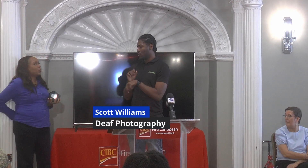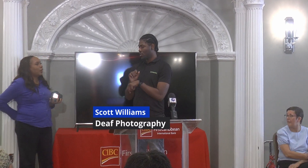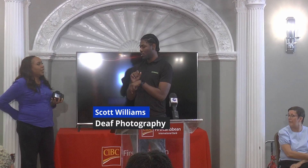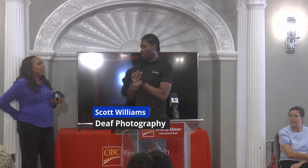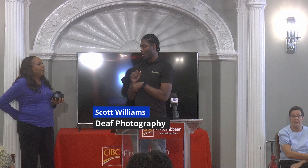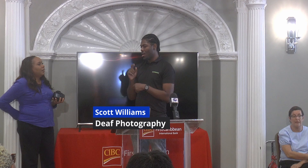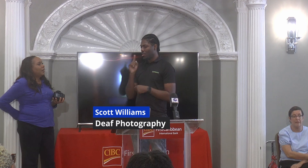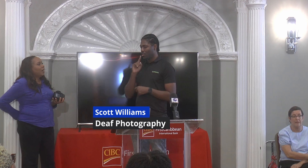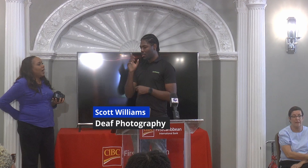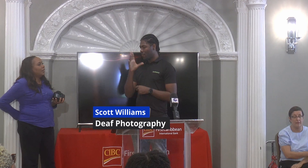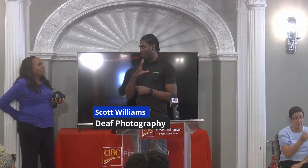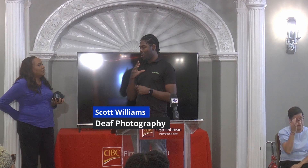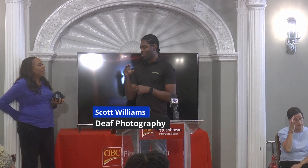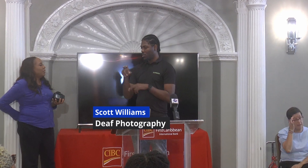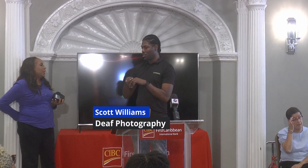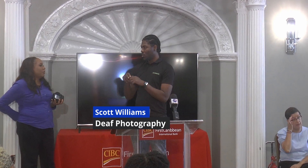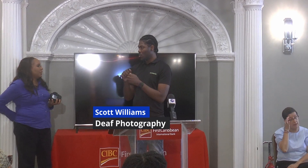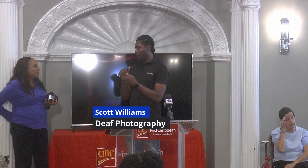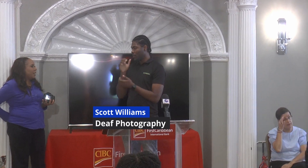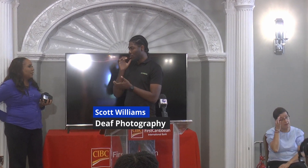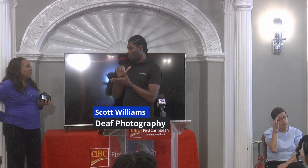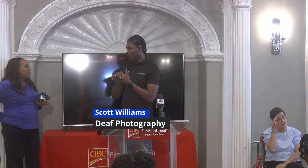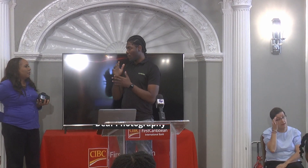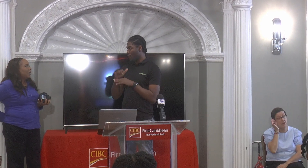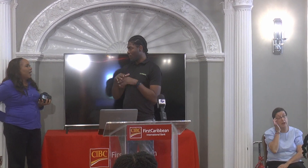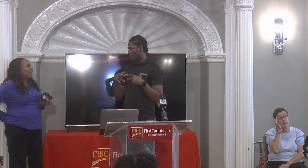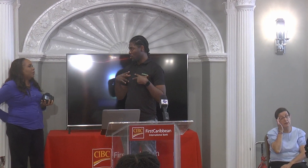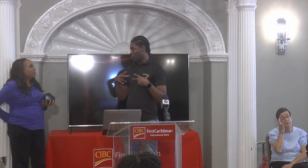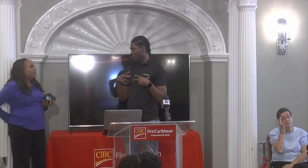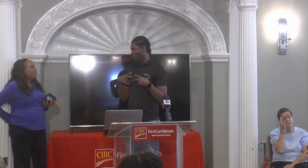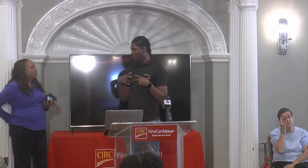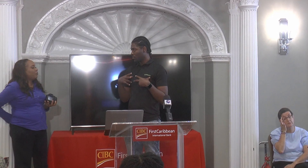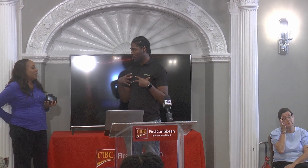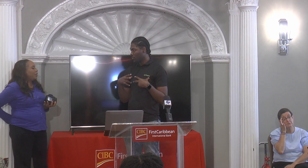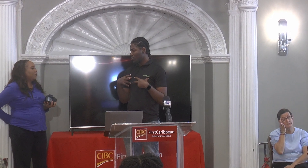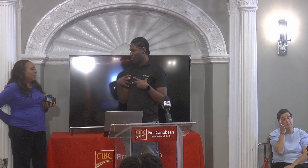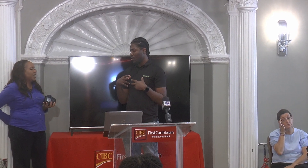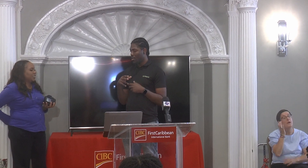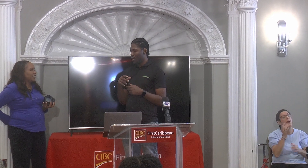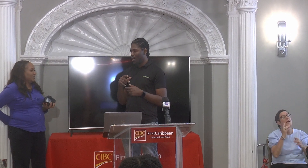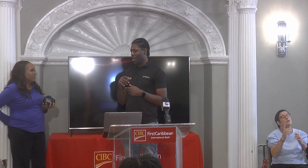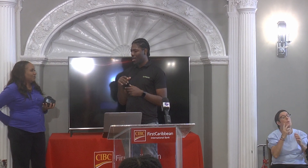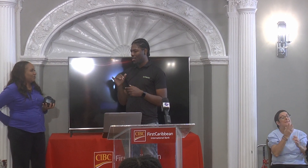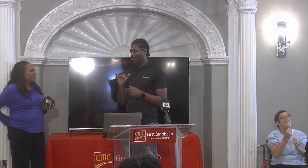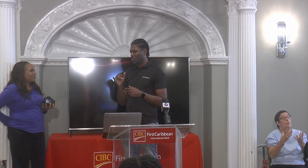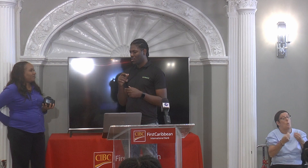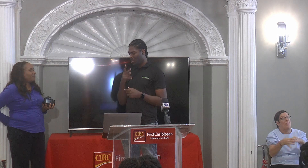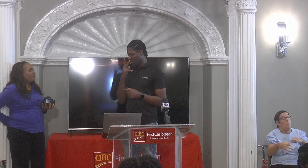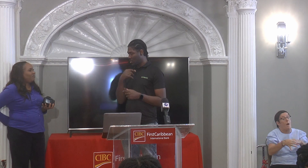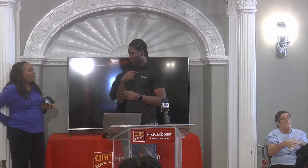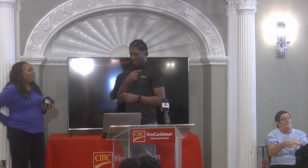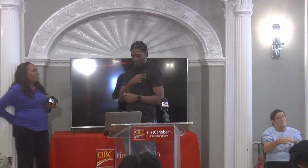And I was working at a restaurant, and he was there with his wife on vacation.